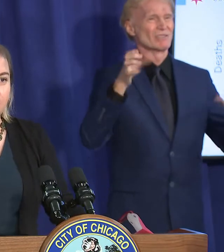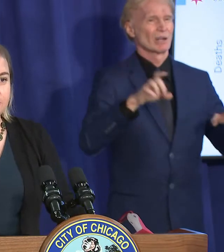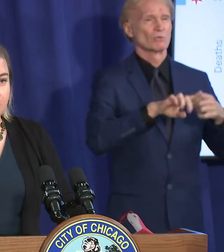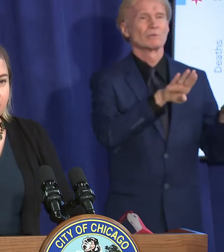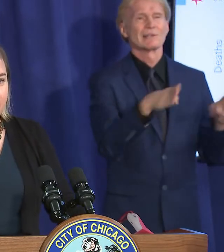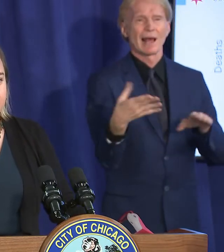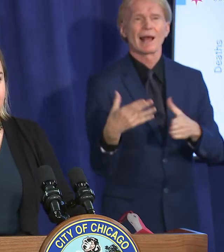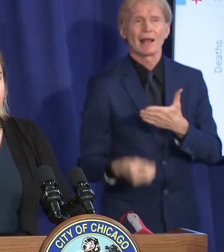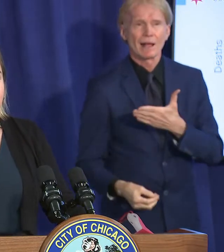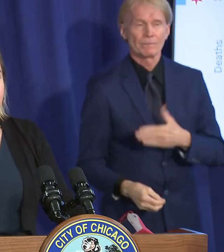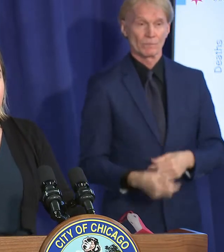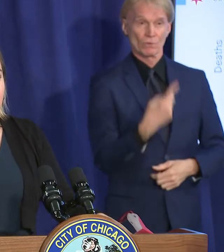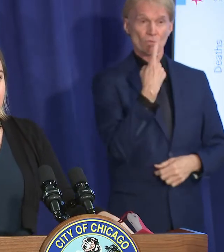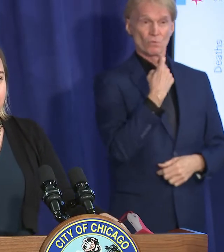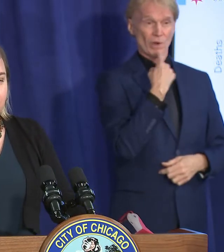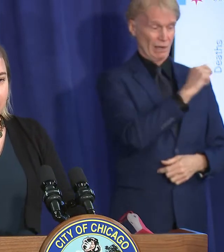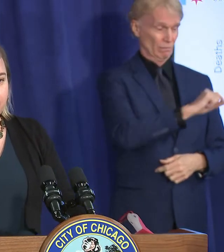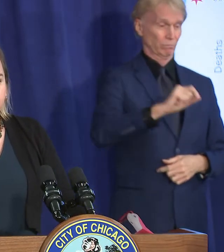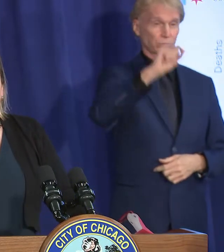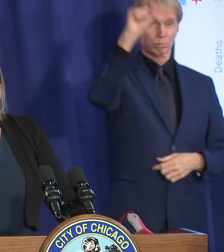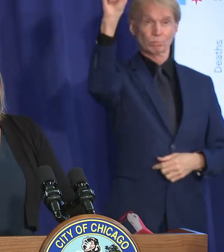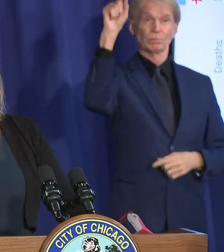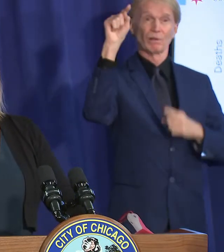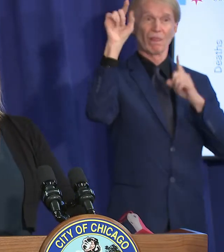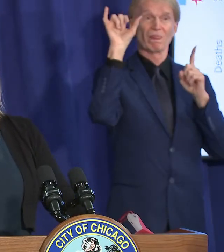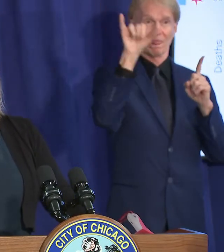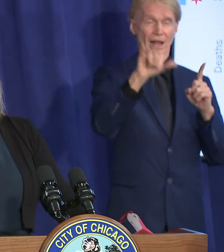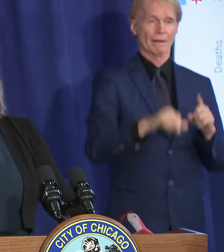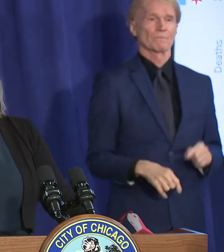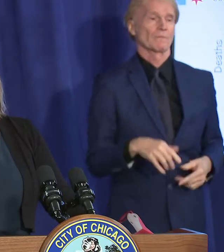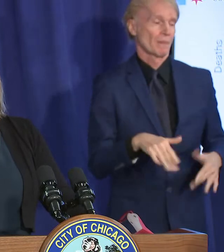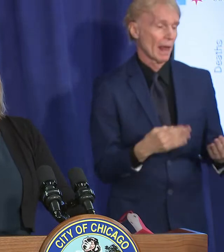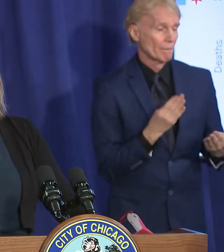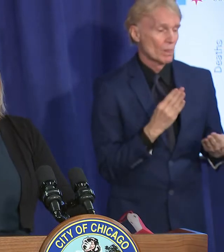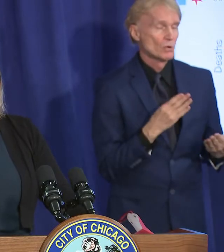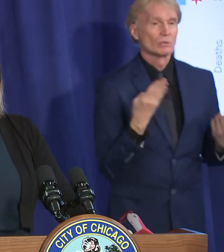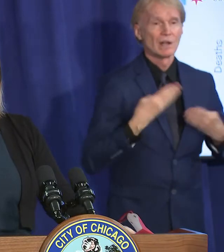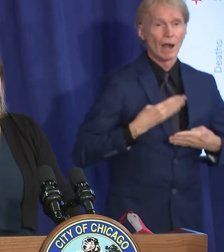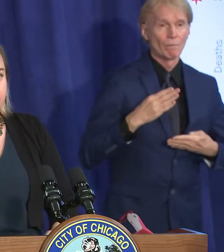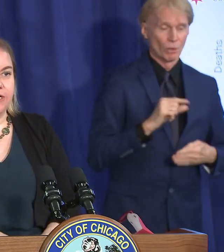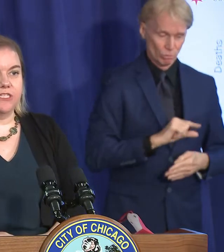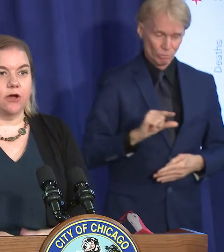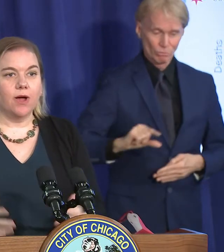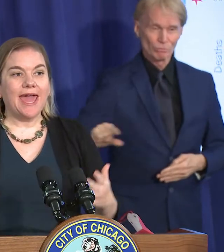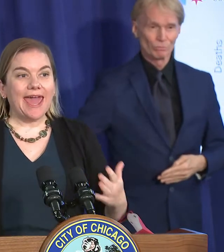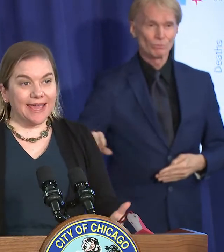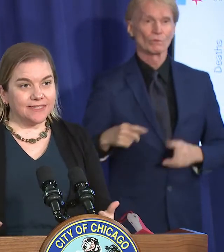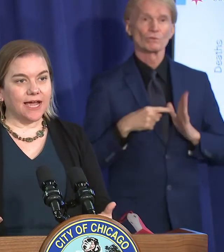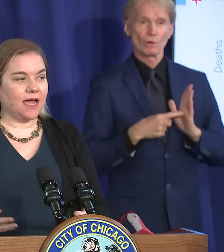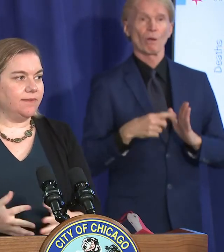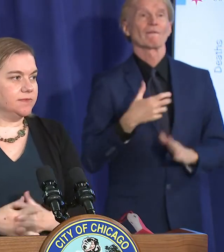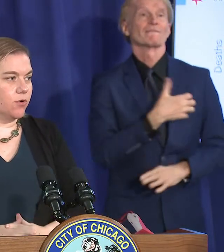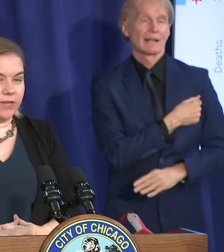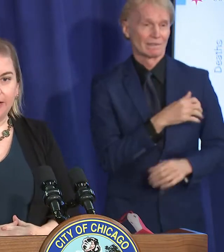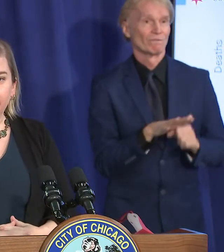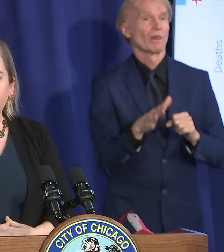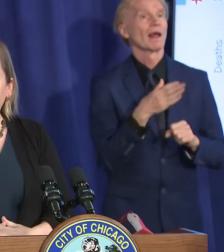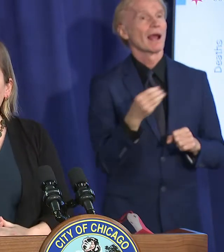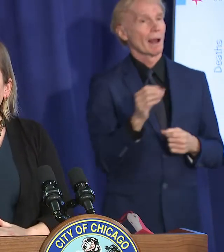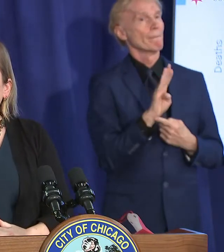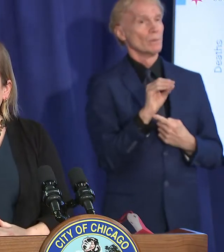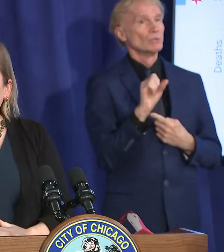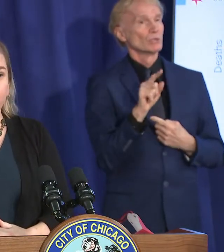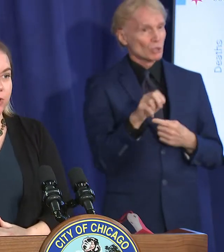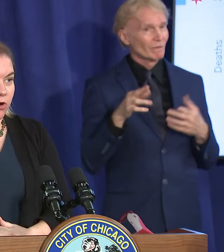red here is unvaccinated, the light blue is fully vaccinated, and then the dark blue is the boosted. So 8 times more